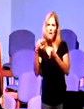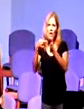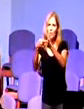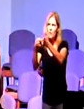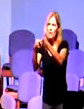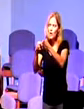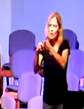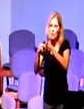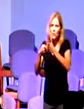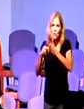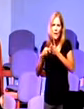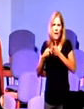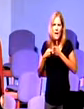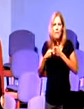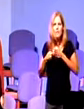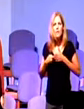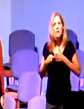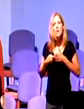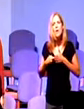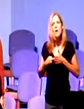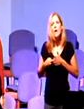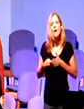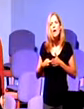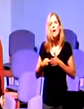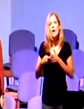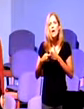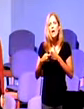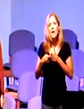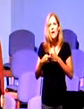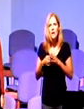is not what you have